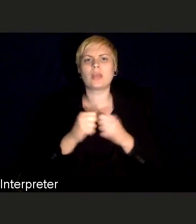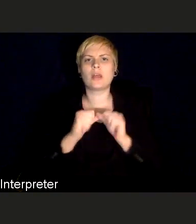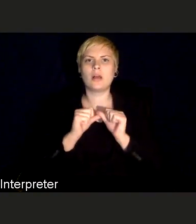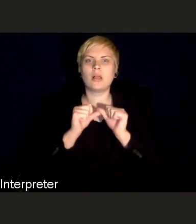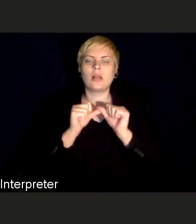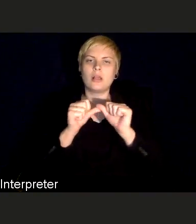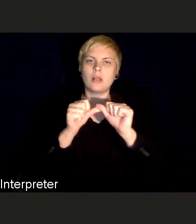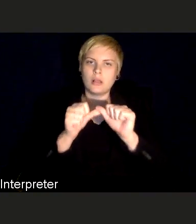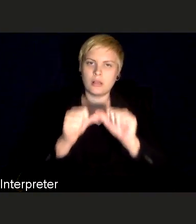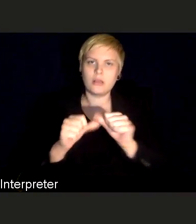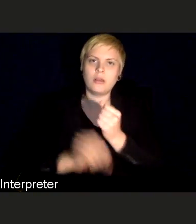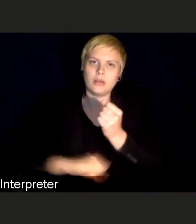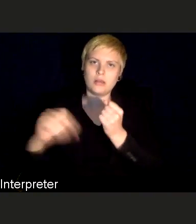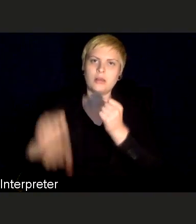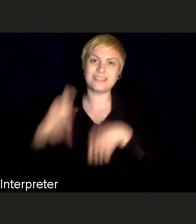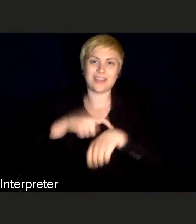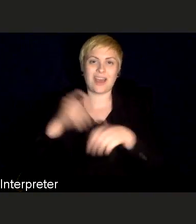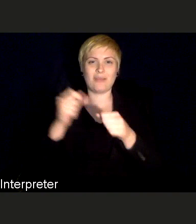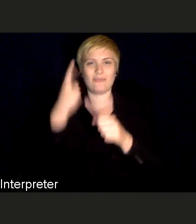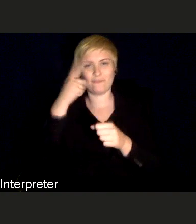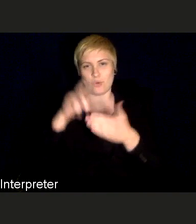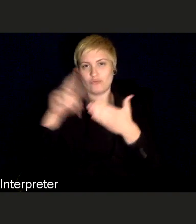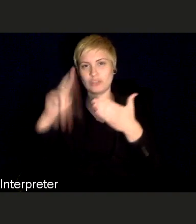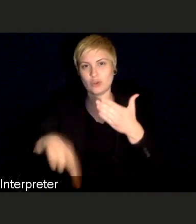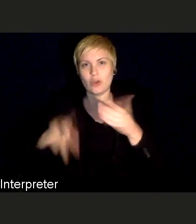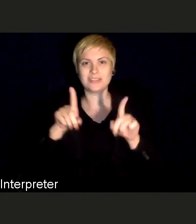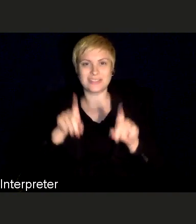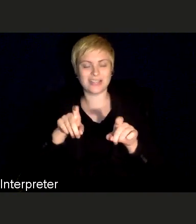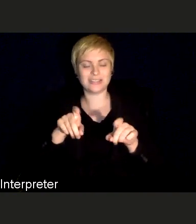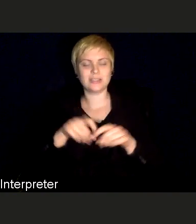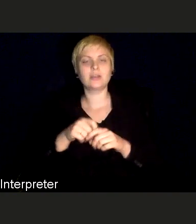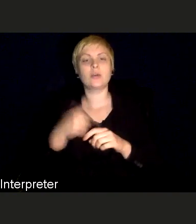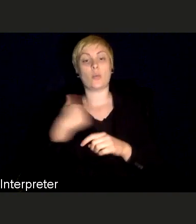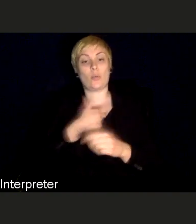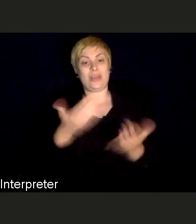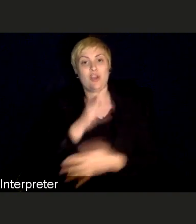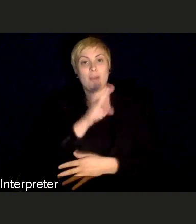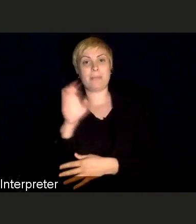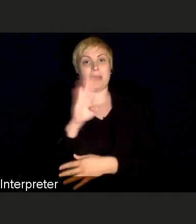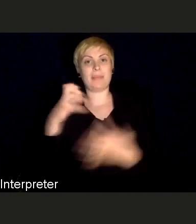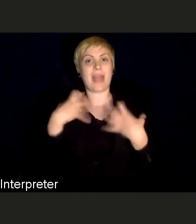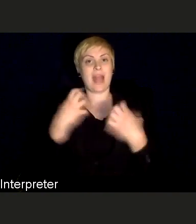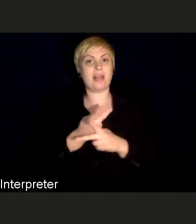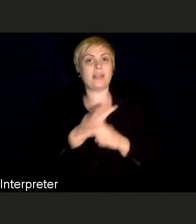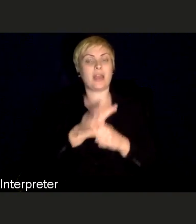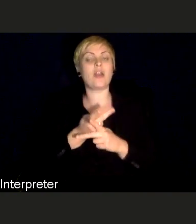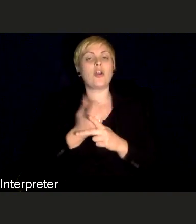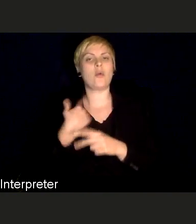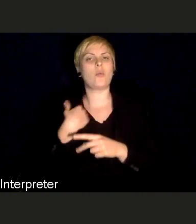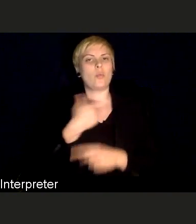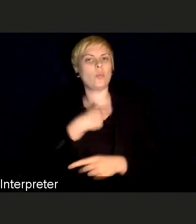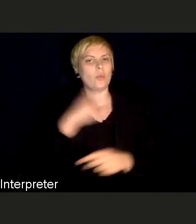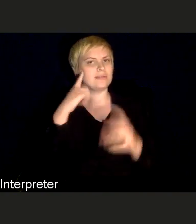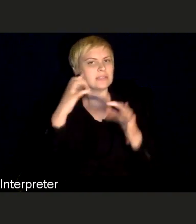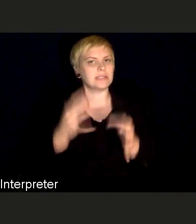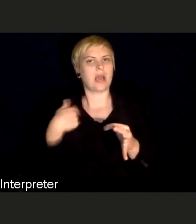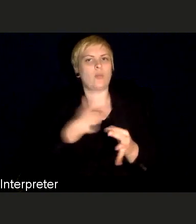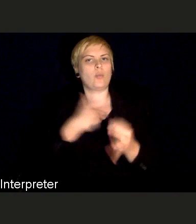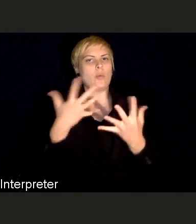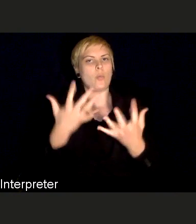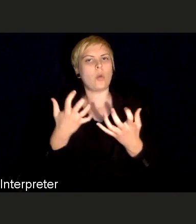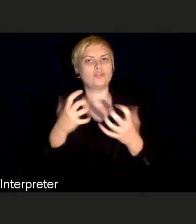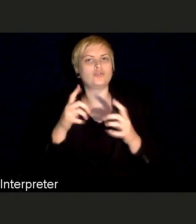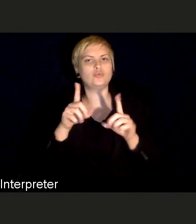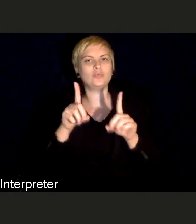return. And so we here at Beebe Healthcare are have determined that we want to be able to do those tests